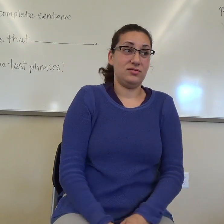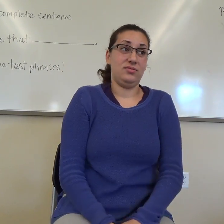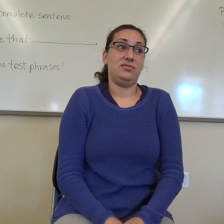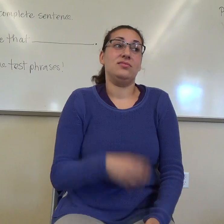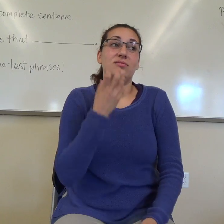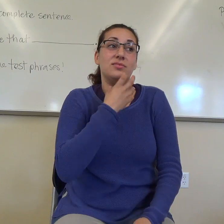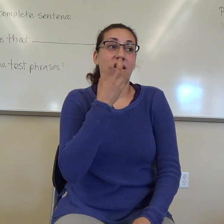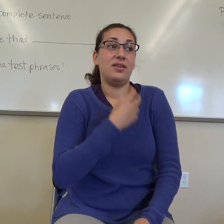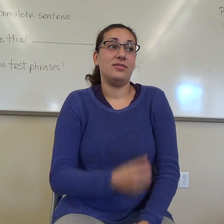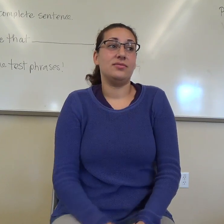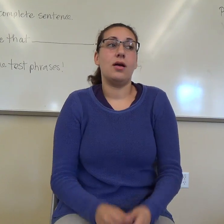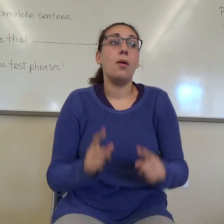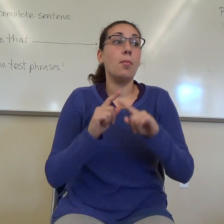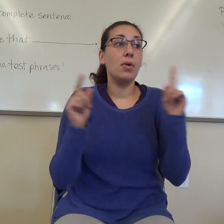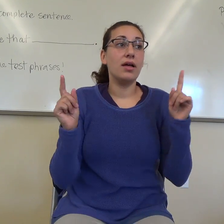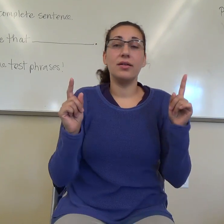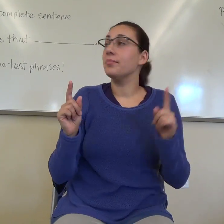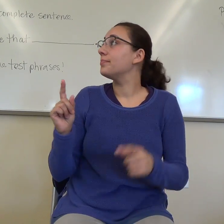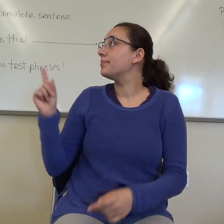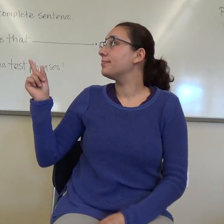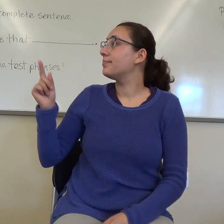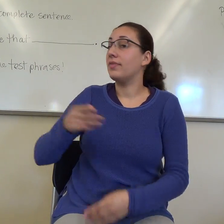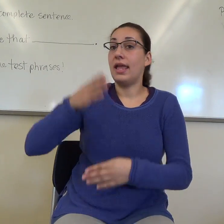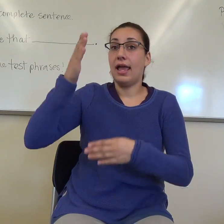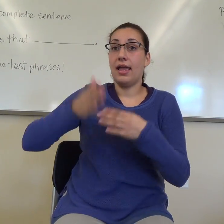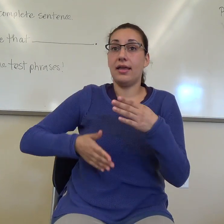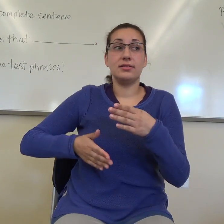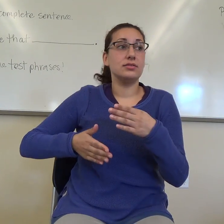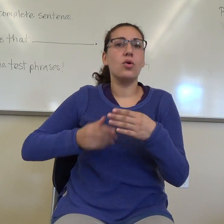But in the end, who won?